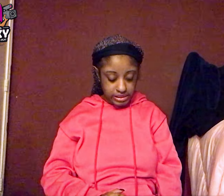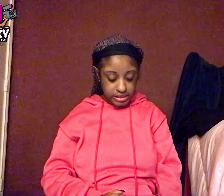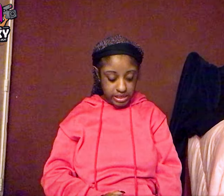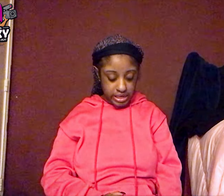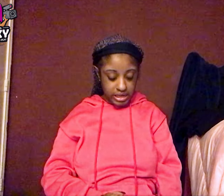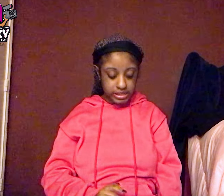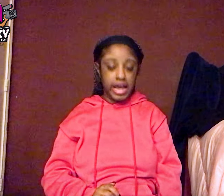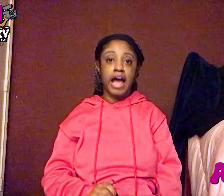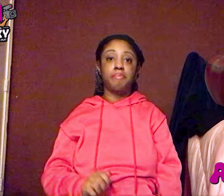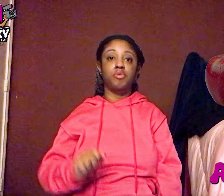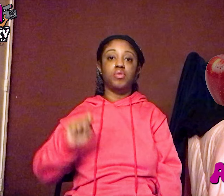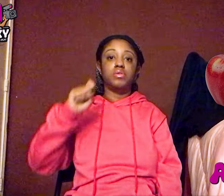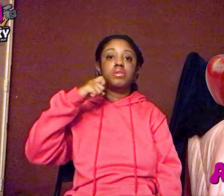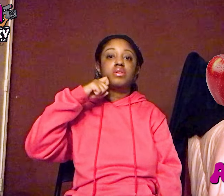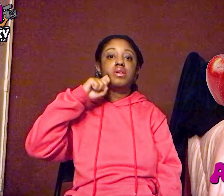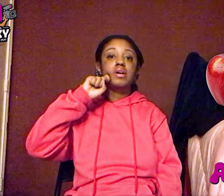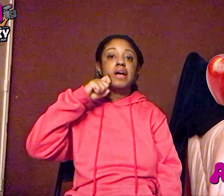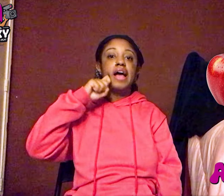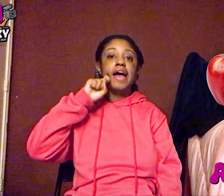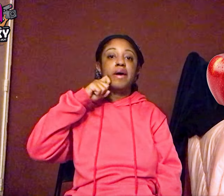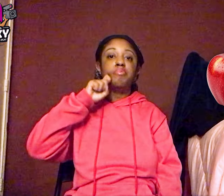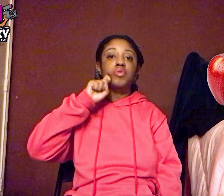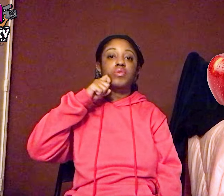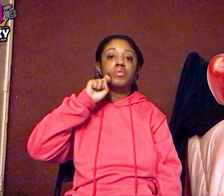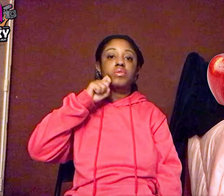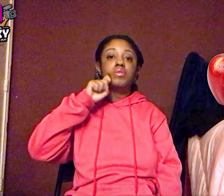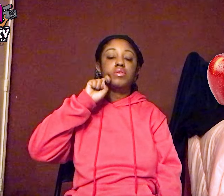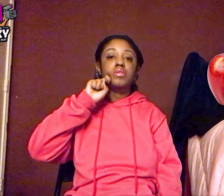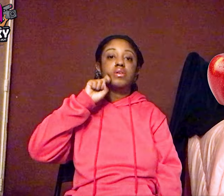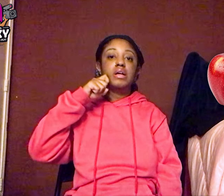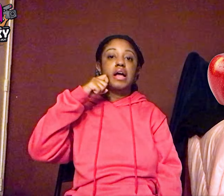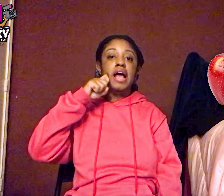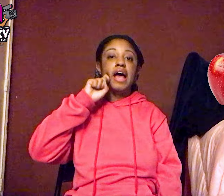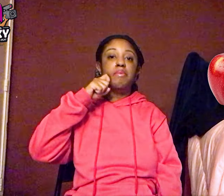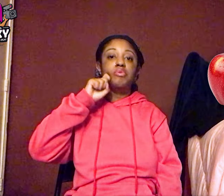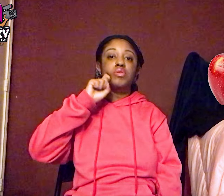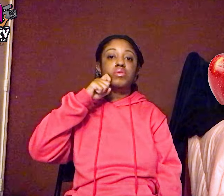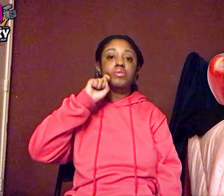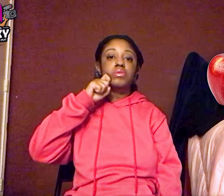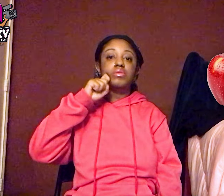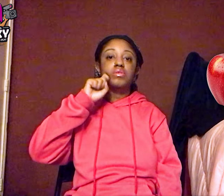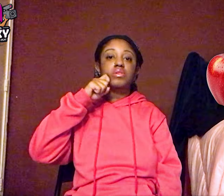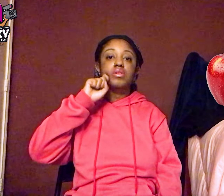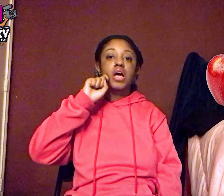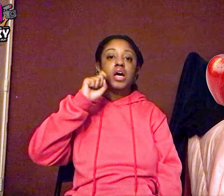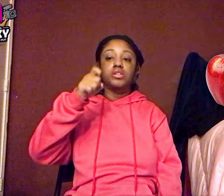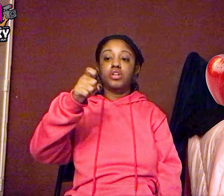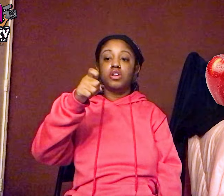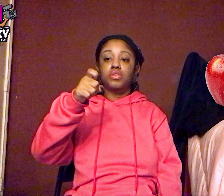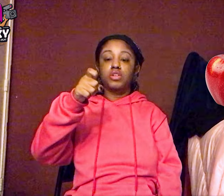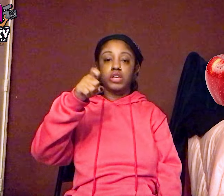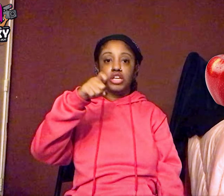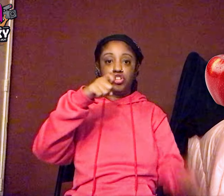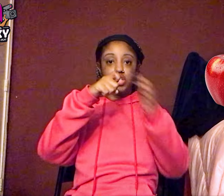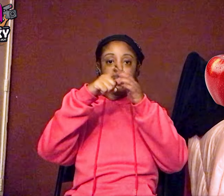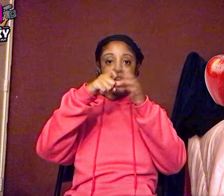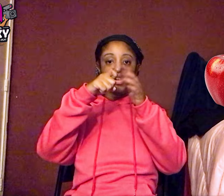Next is apple. Apple. Apple. So you get your little